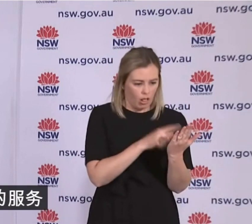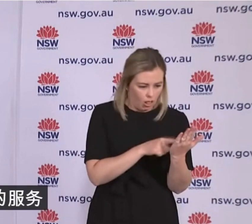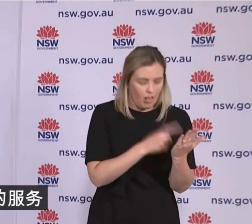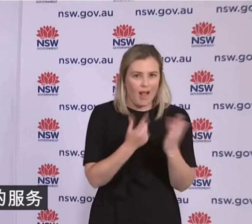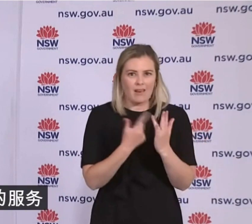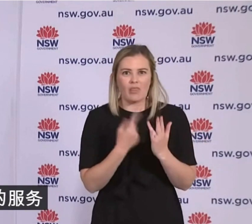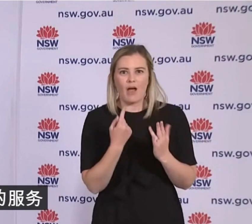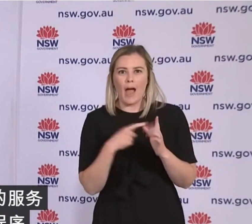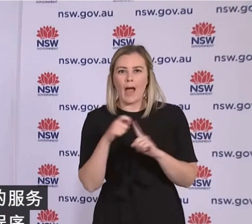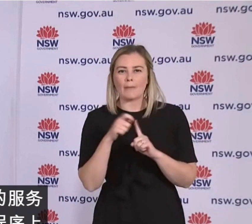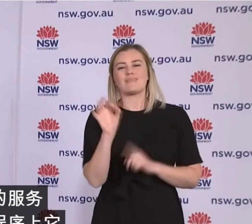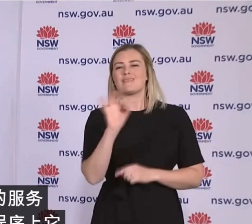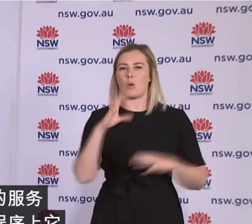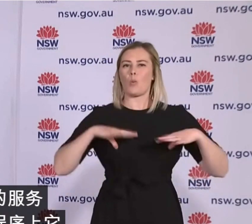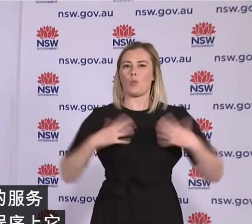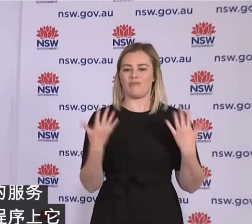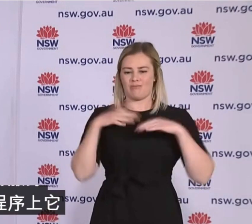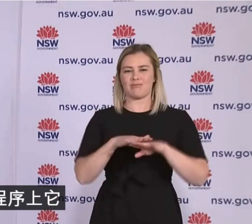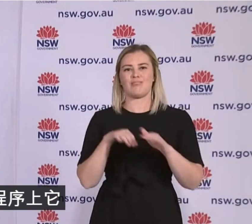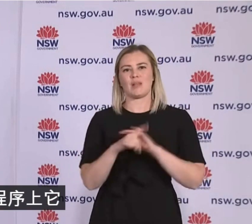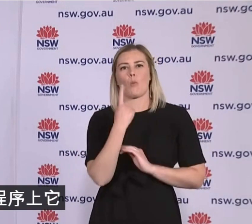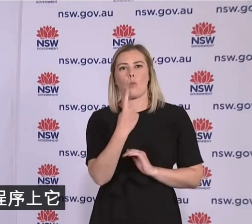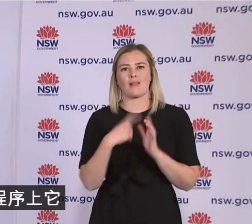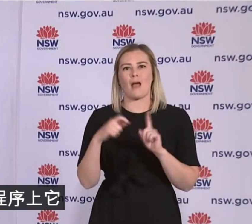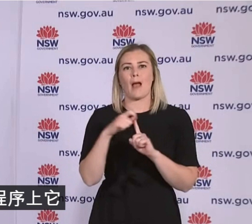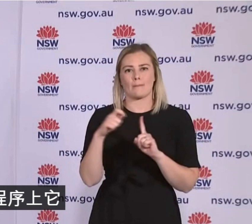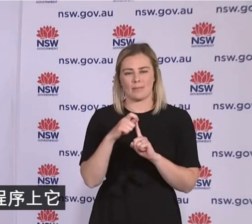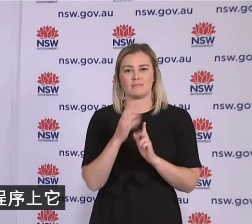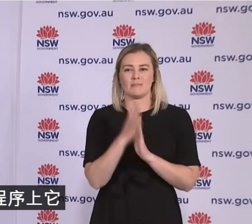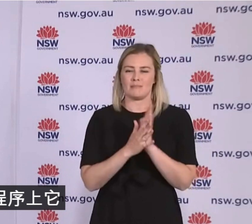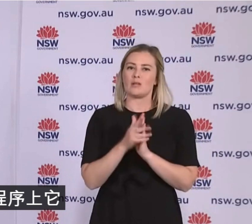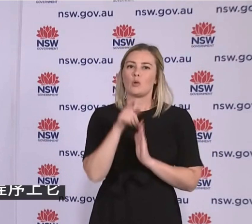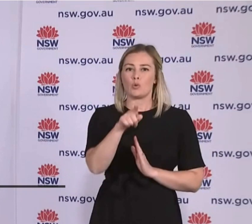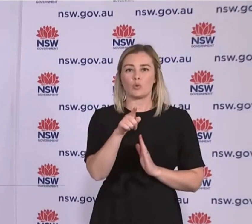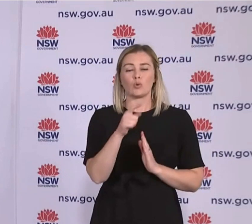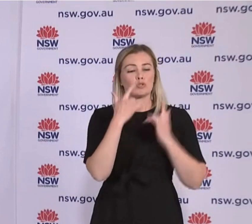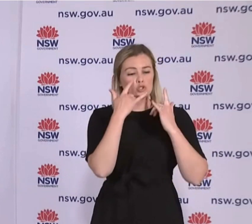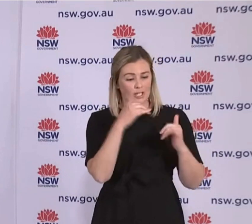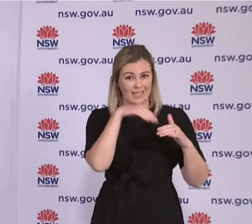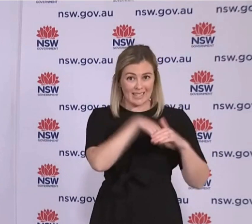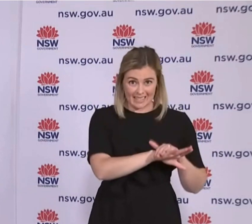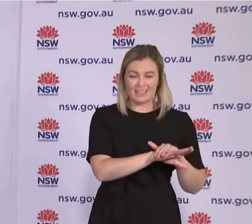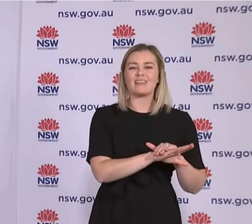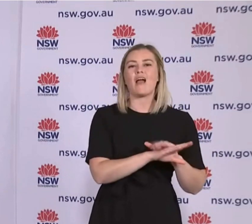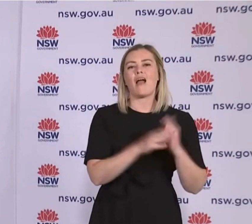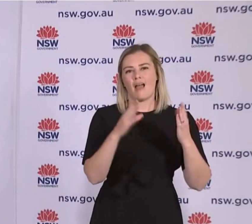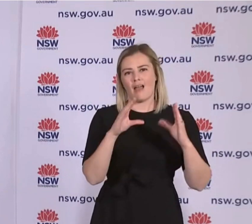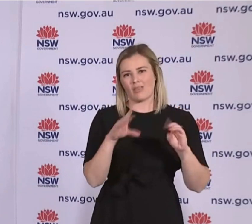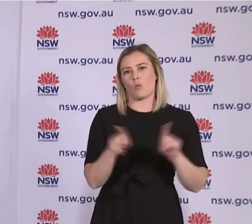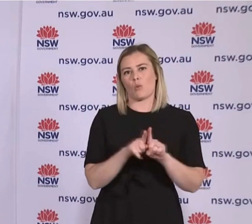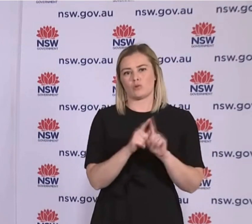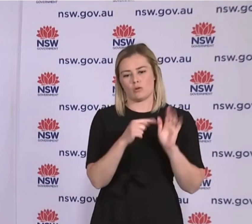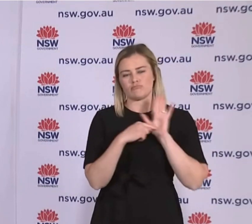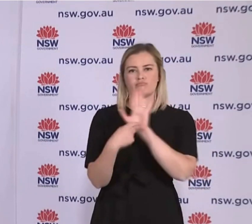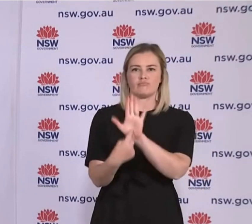South Wales app. On that app, it'll enable you to check in, and at the same time on that same screen, it will show